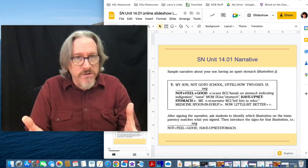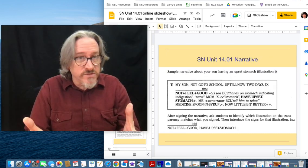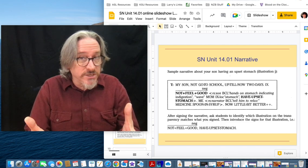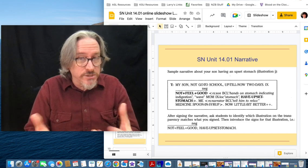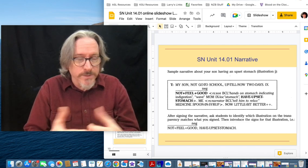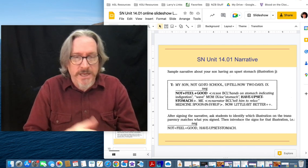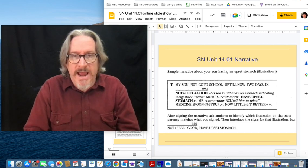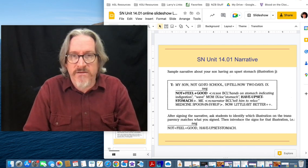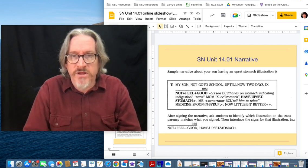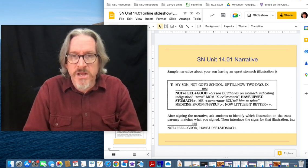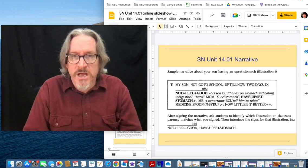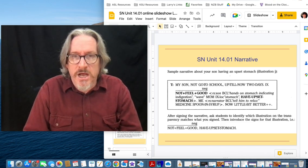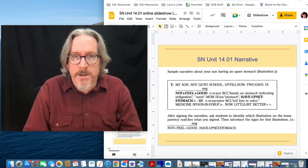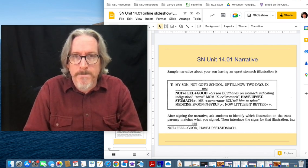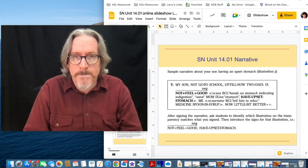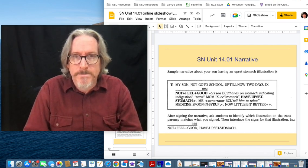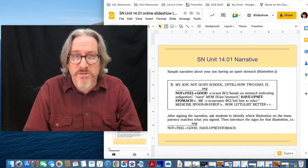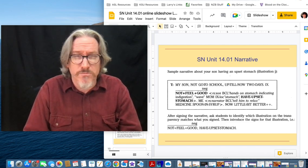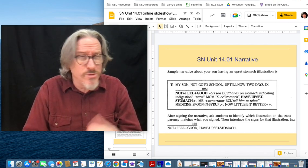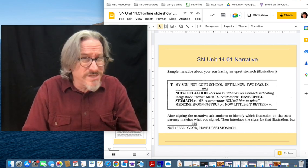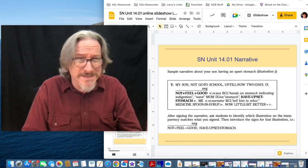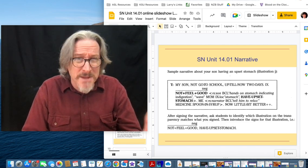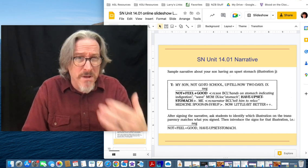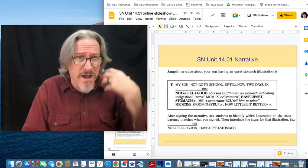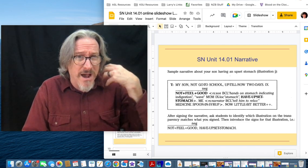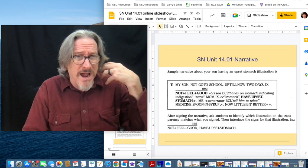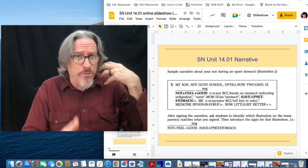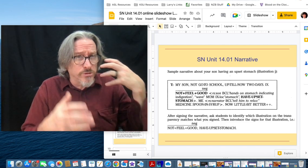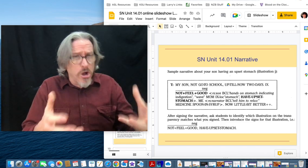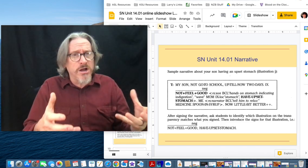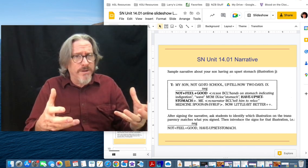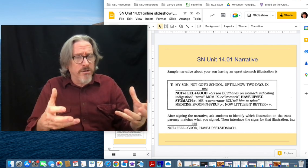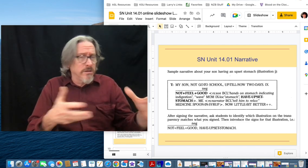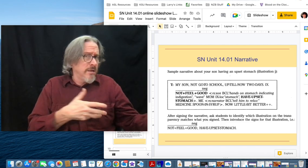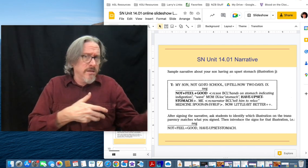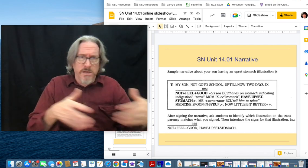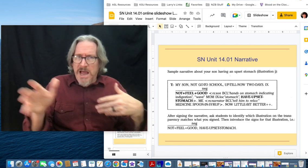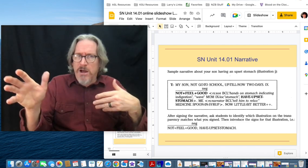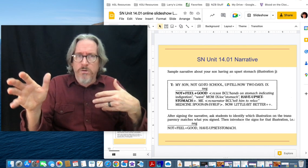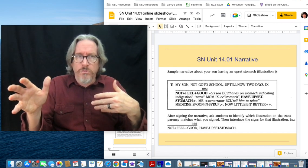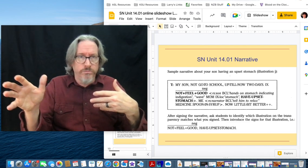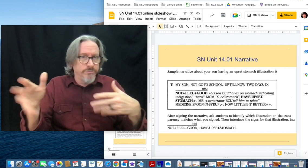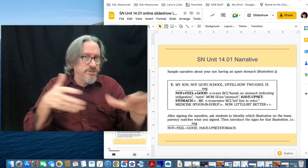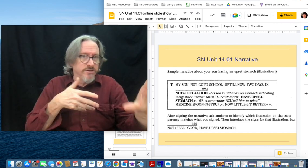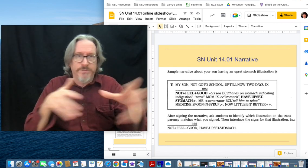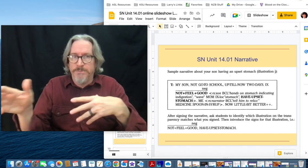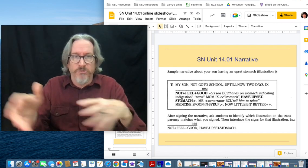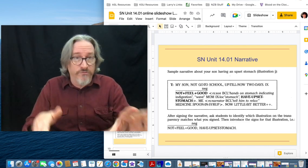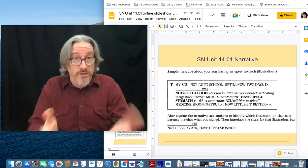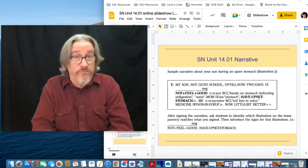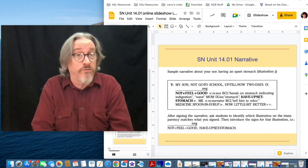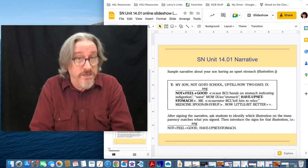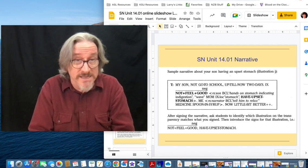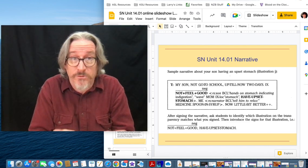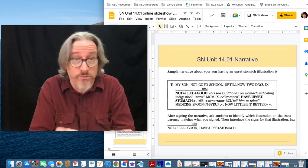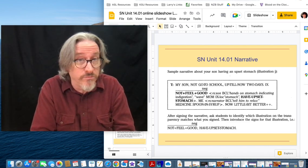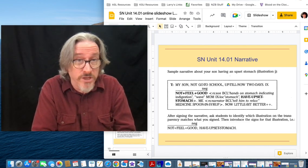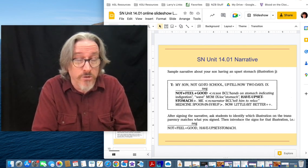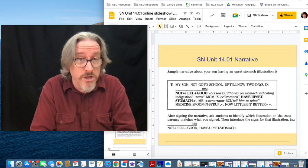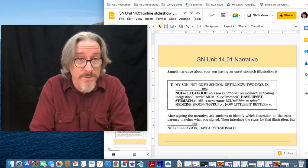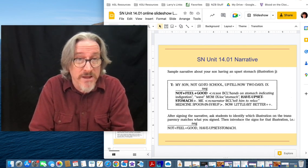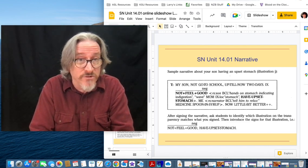practice conversations we can have. Most of the time, I will talk about how did people feel. For